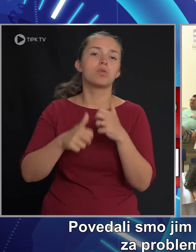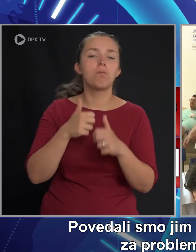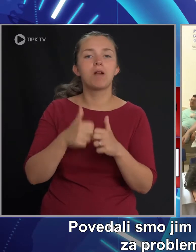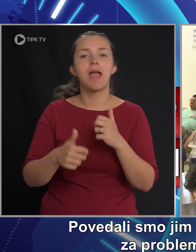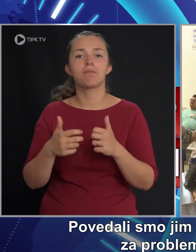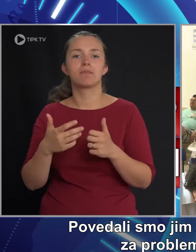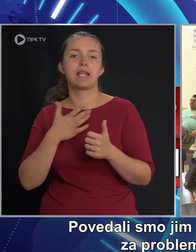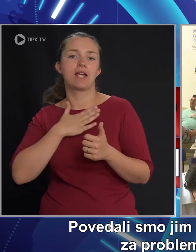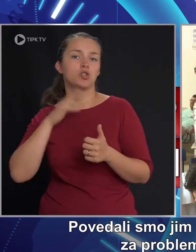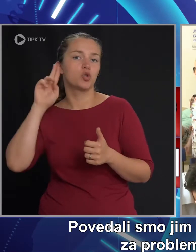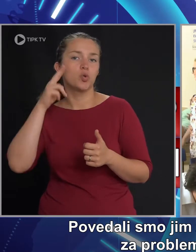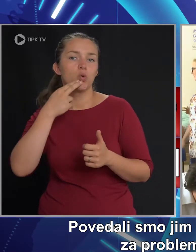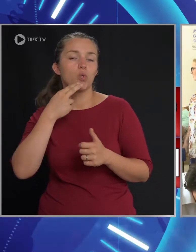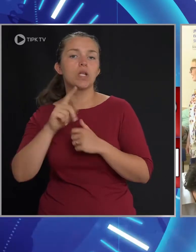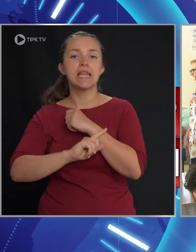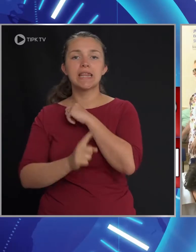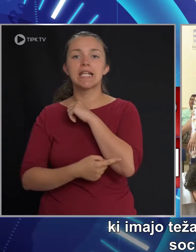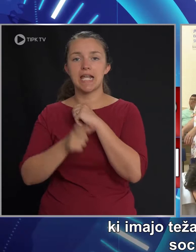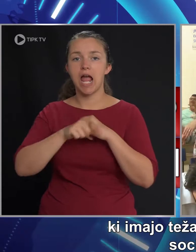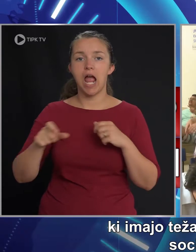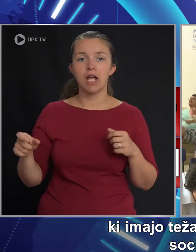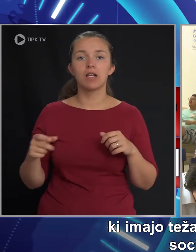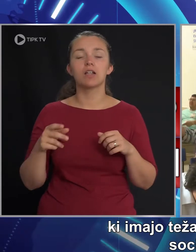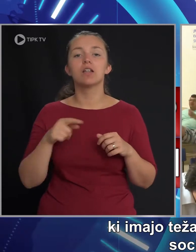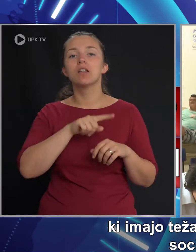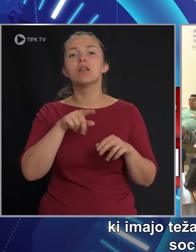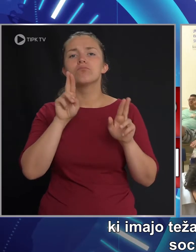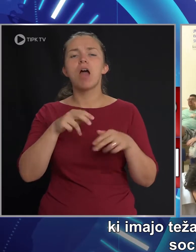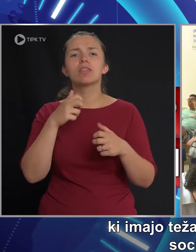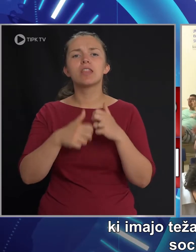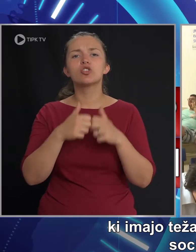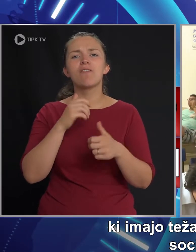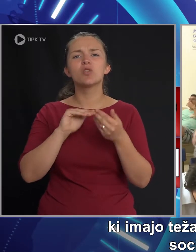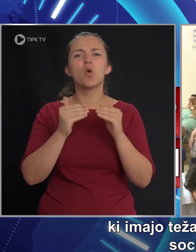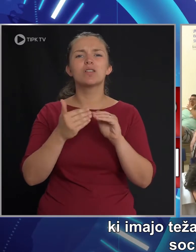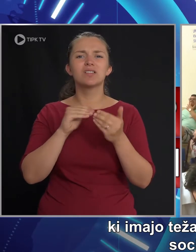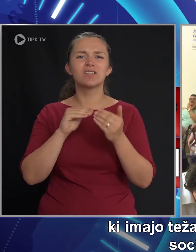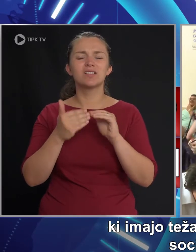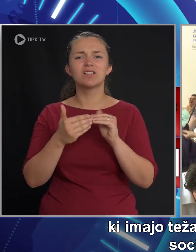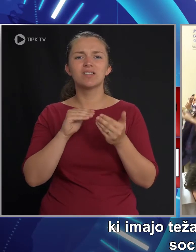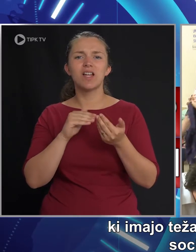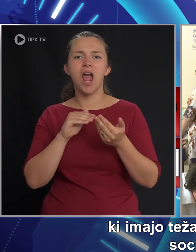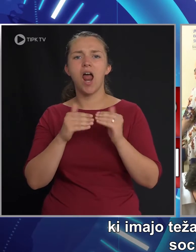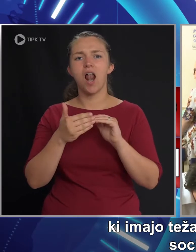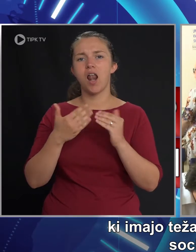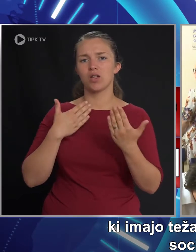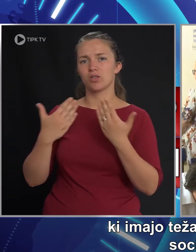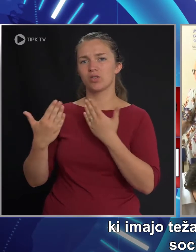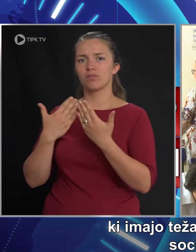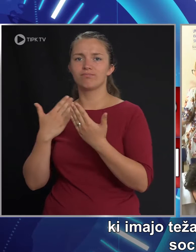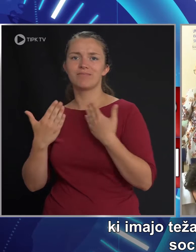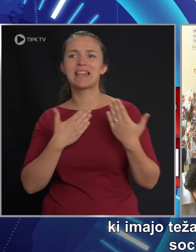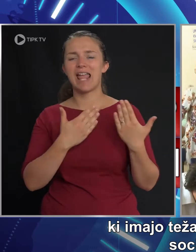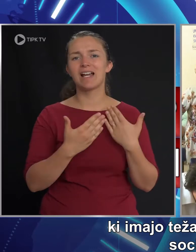problems of our deaf students. We thought that they have some difficulty with